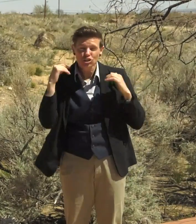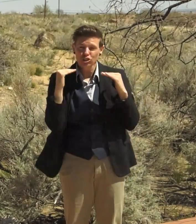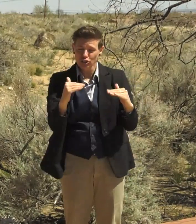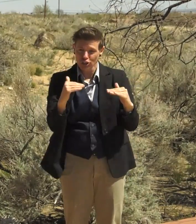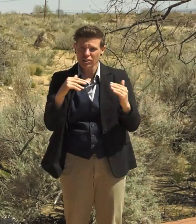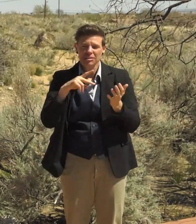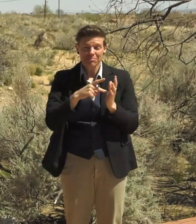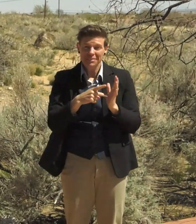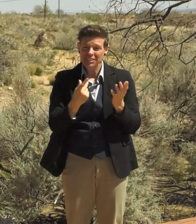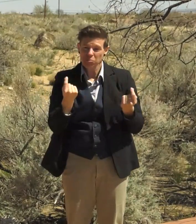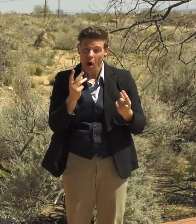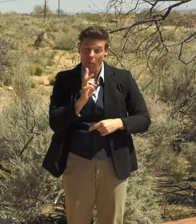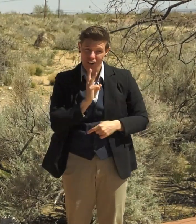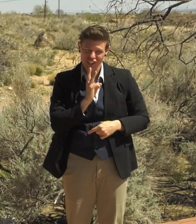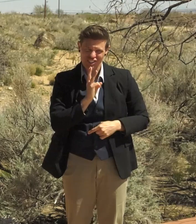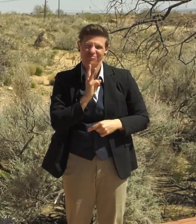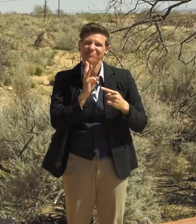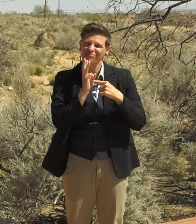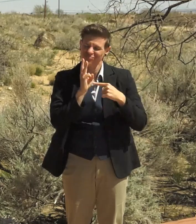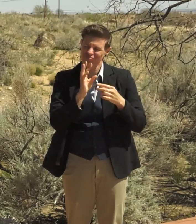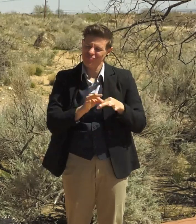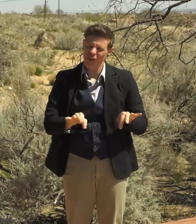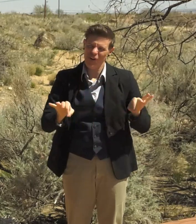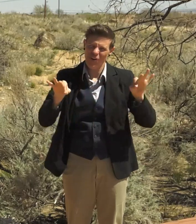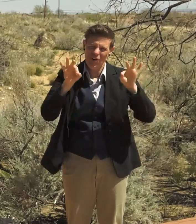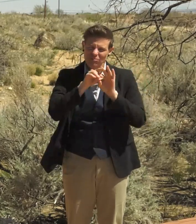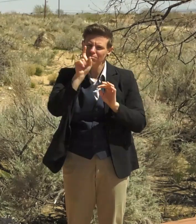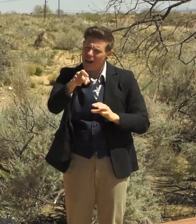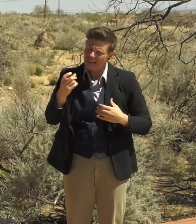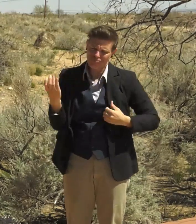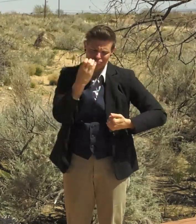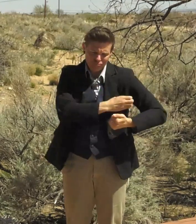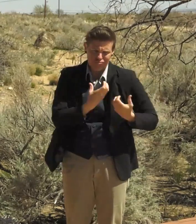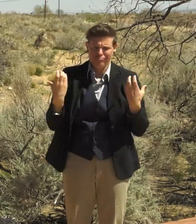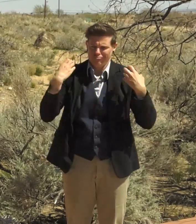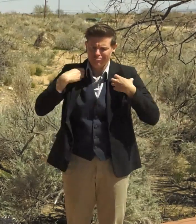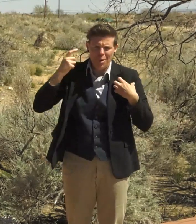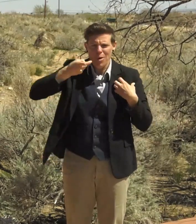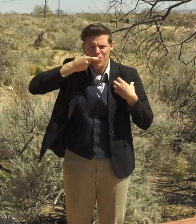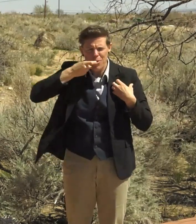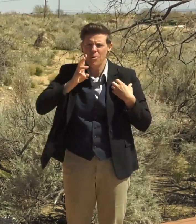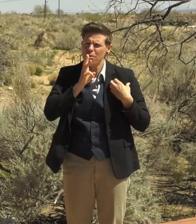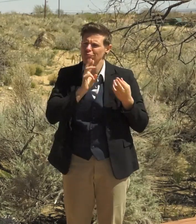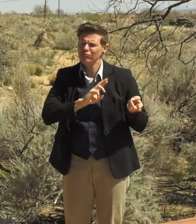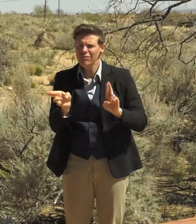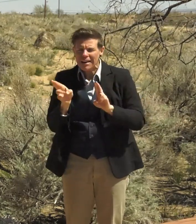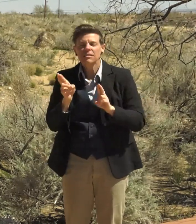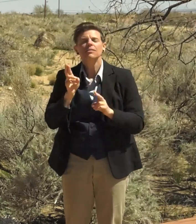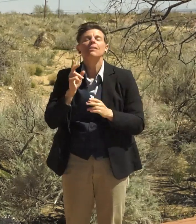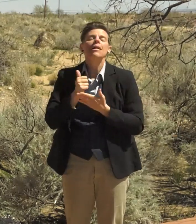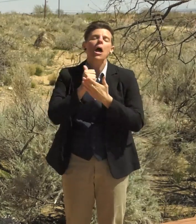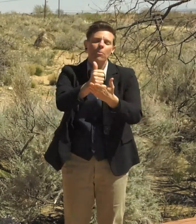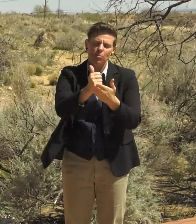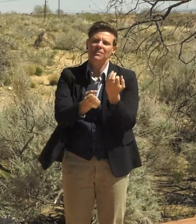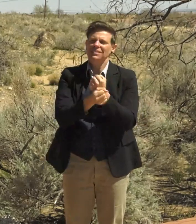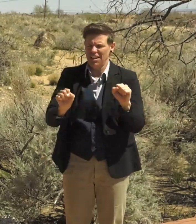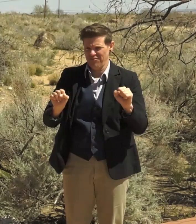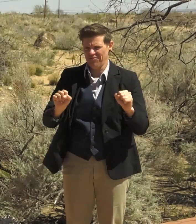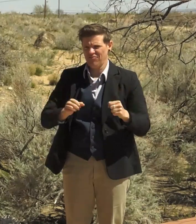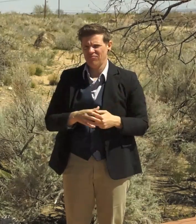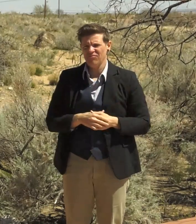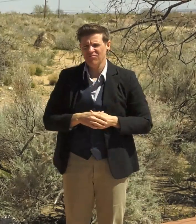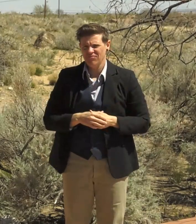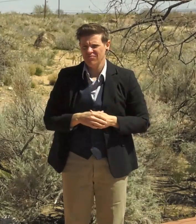essential. So, make sure you follow some basic things to keep yourself safe, because we don't want to have added pressure on our